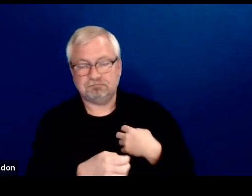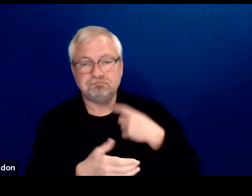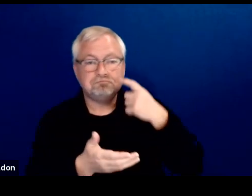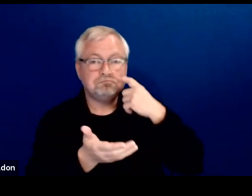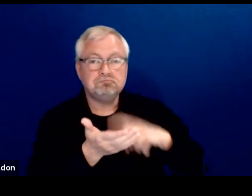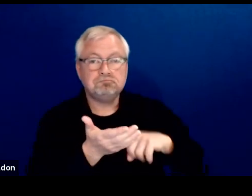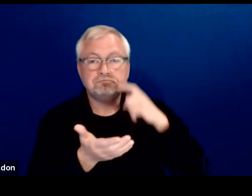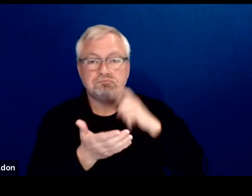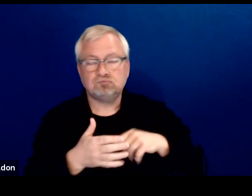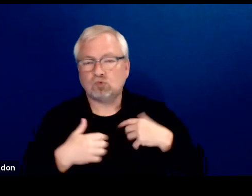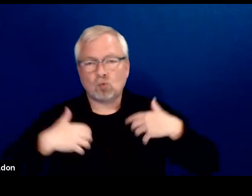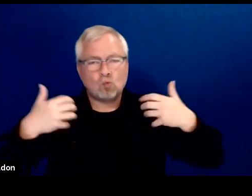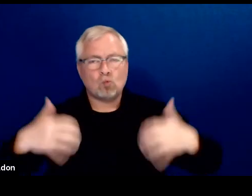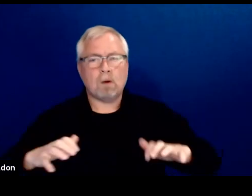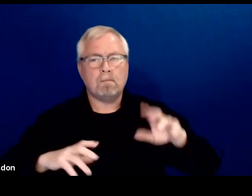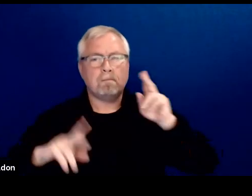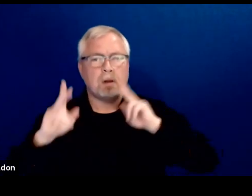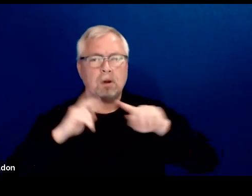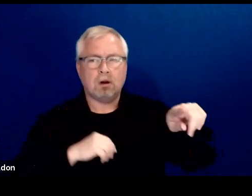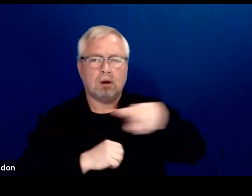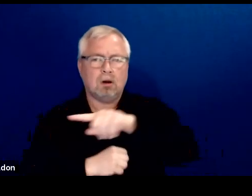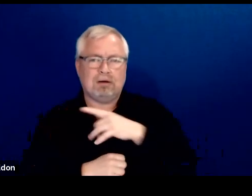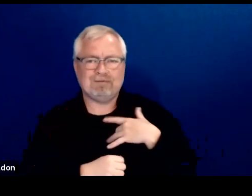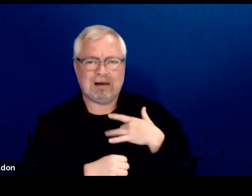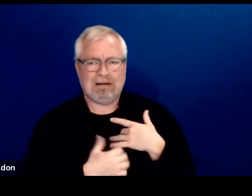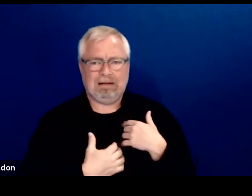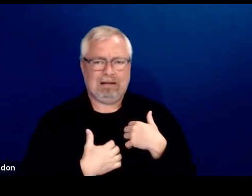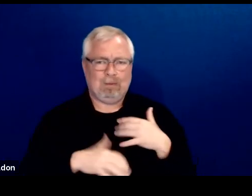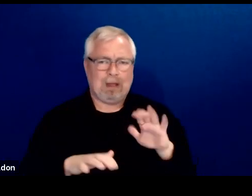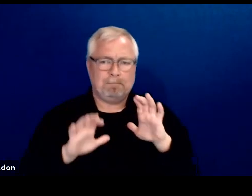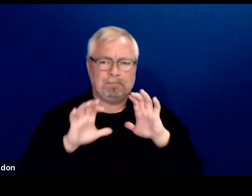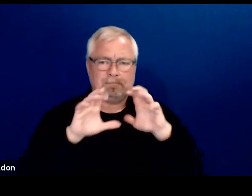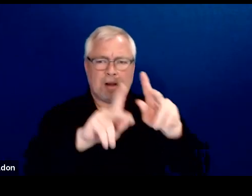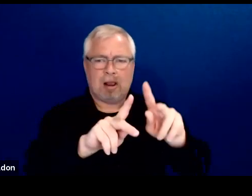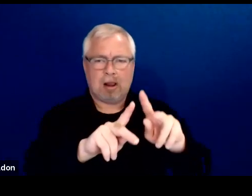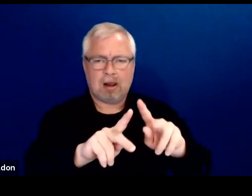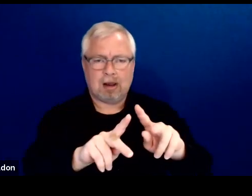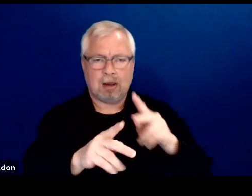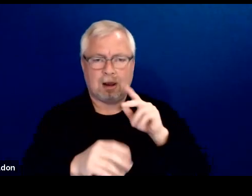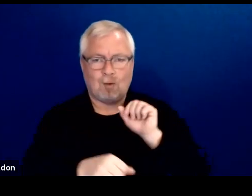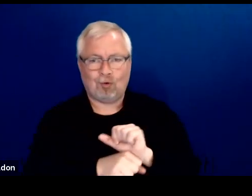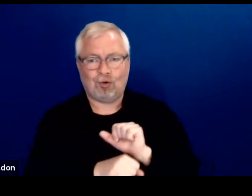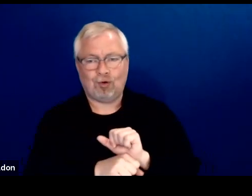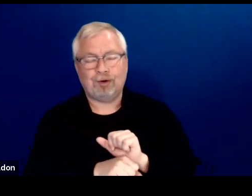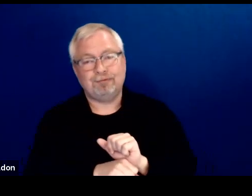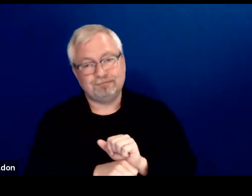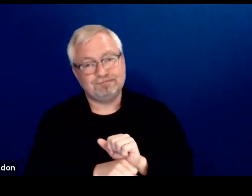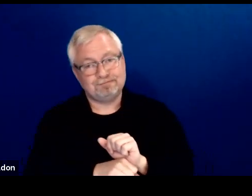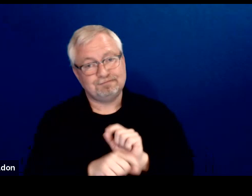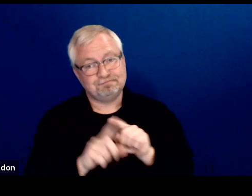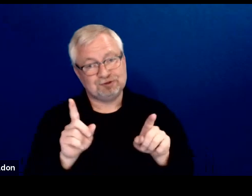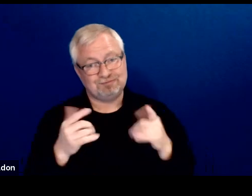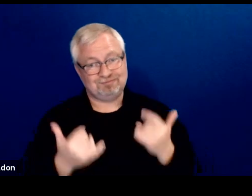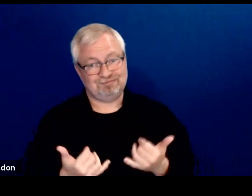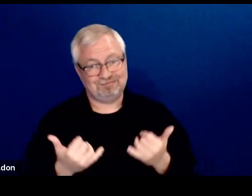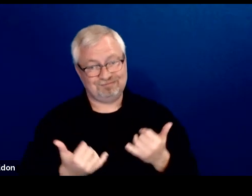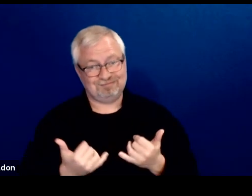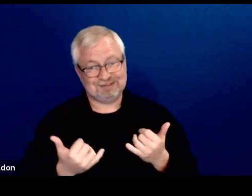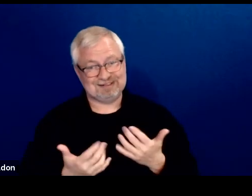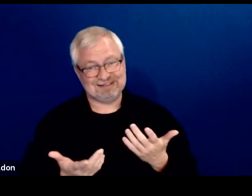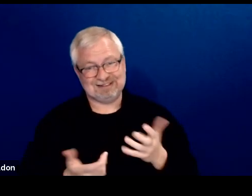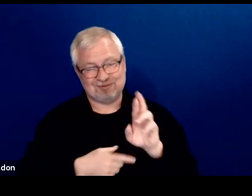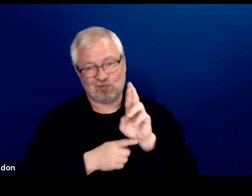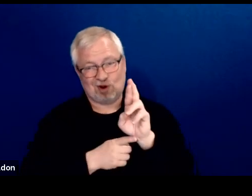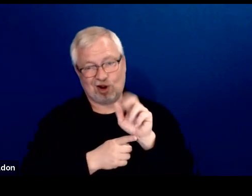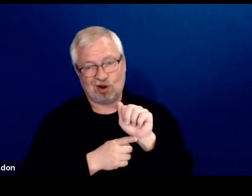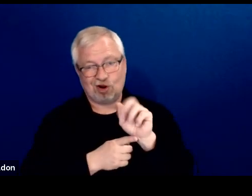people or incentivize people from not working. But we also, in this case, in this rare circumstance, we certainly do want to keep people